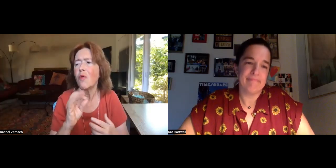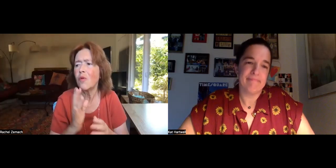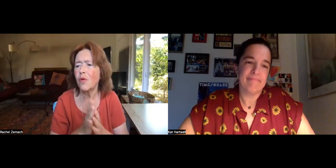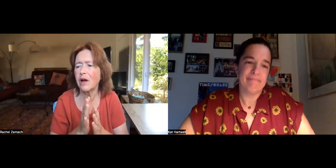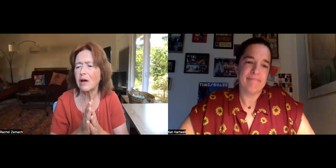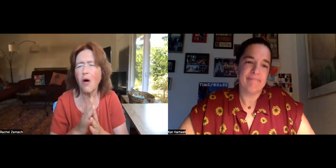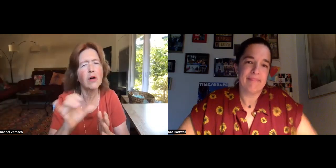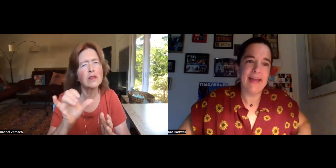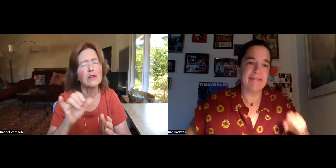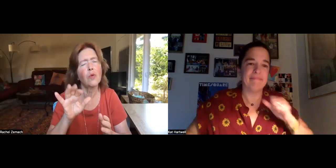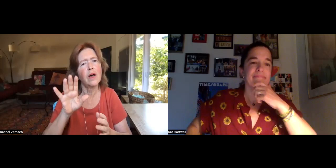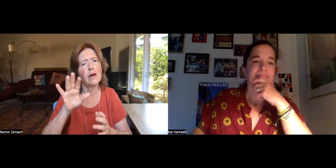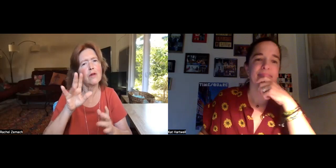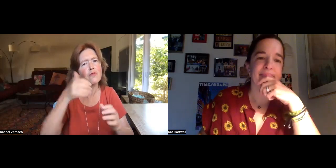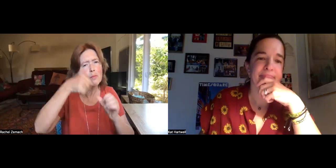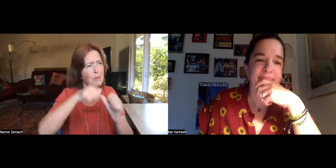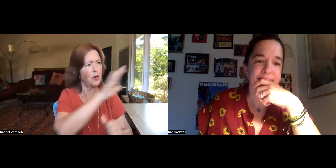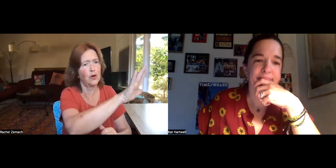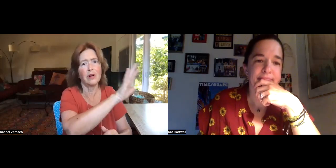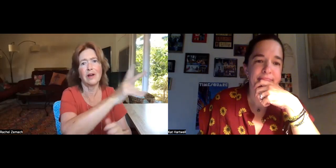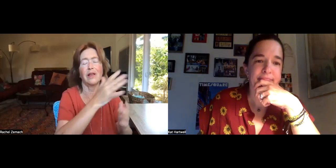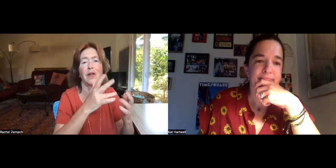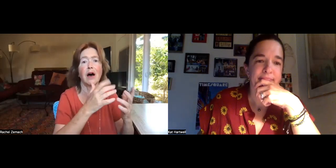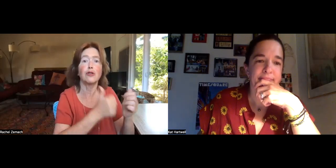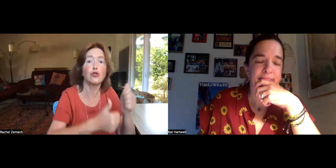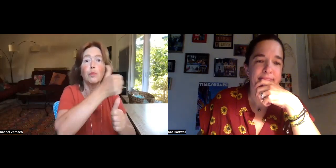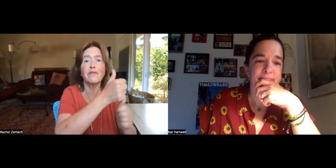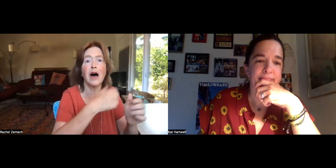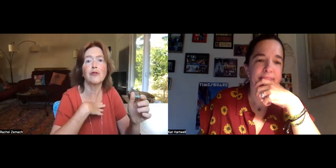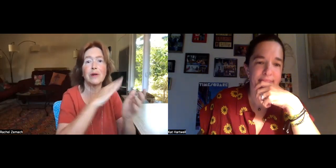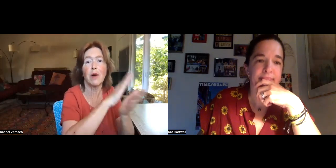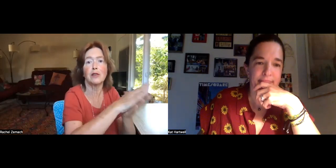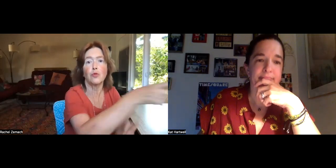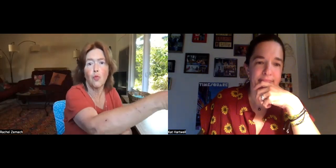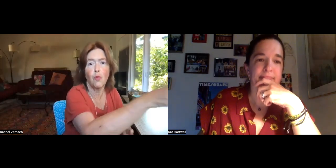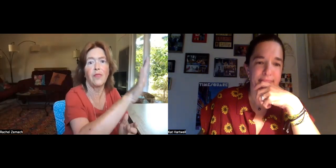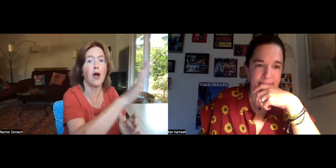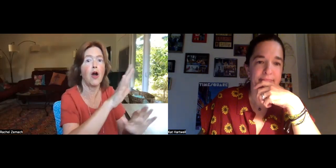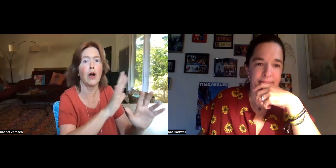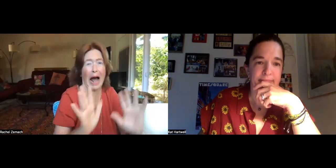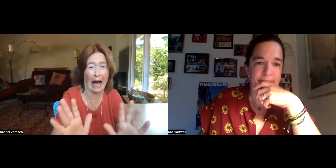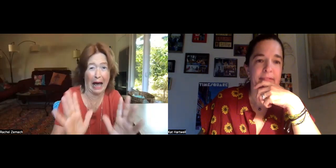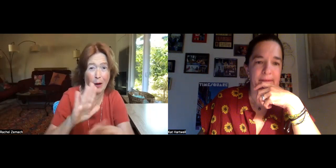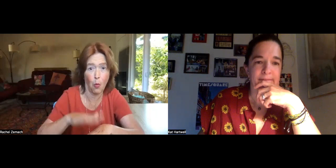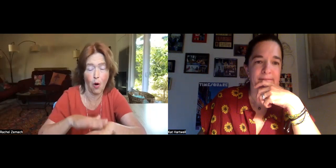So also remember the supervisor their